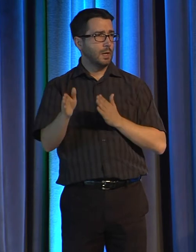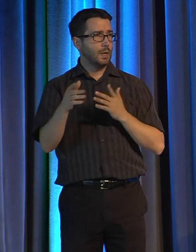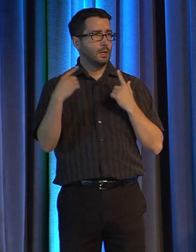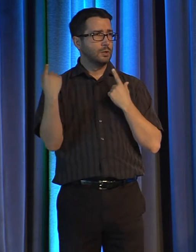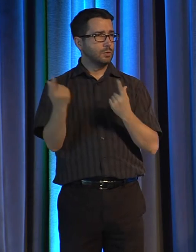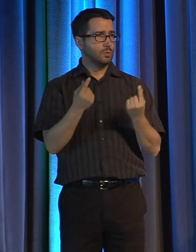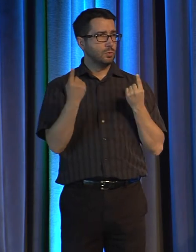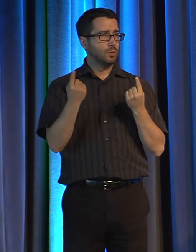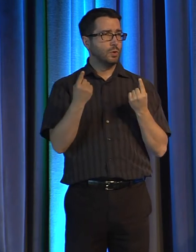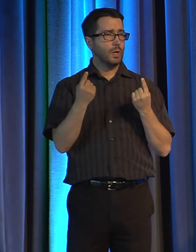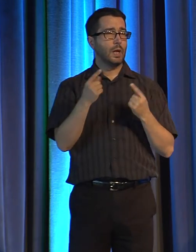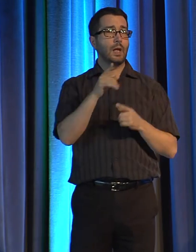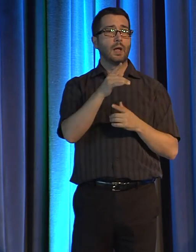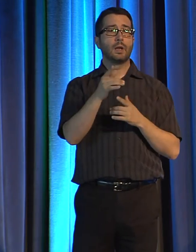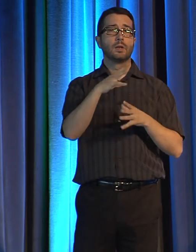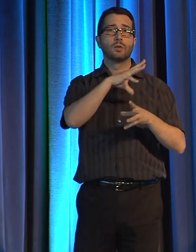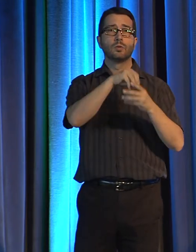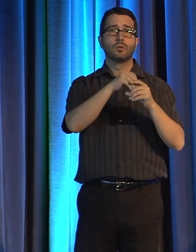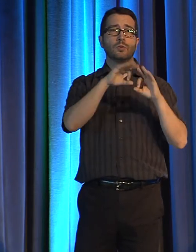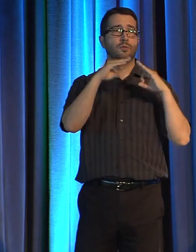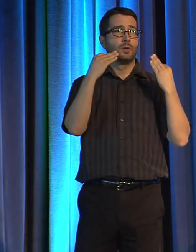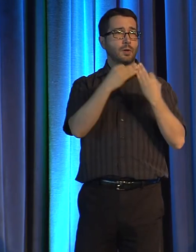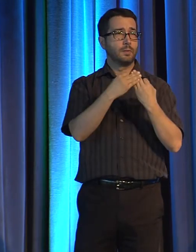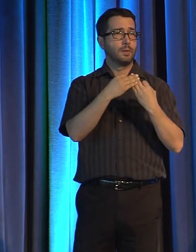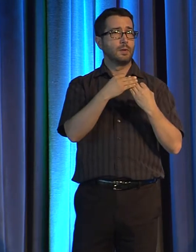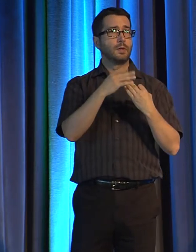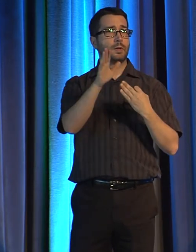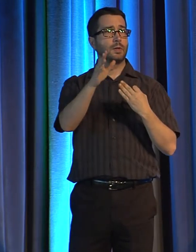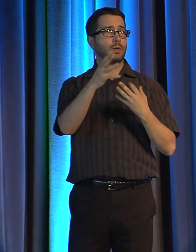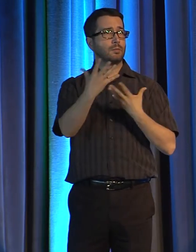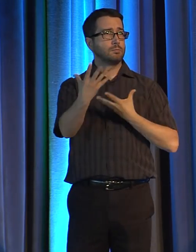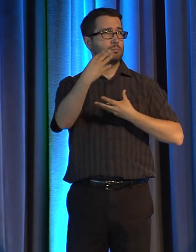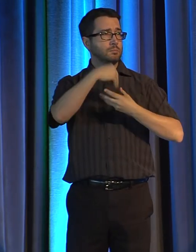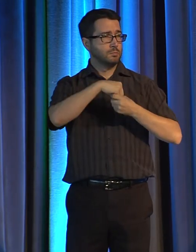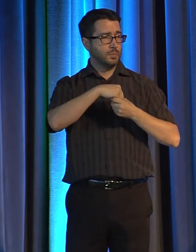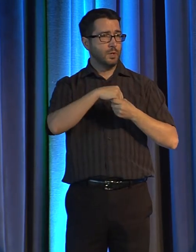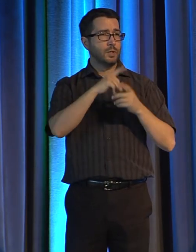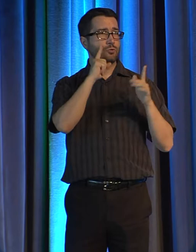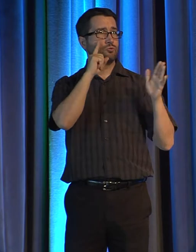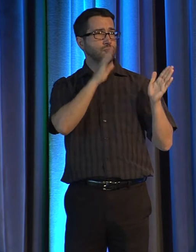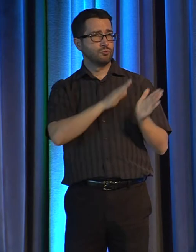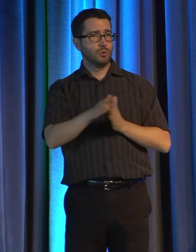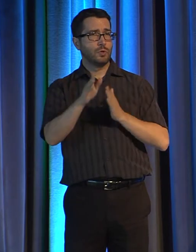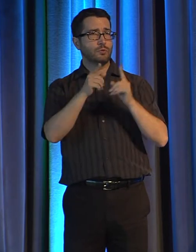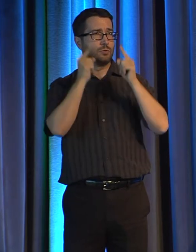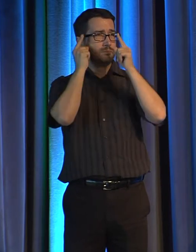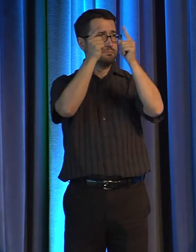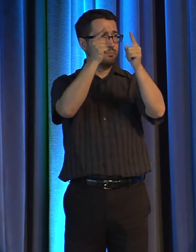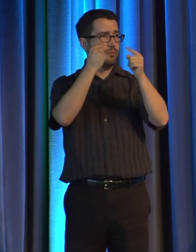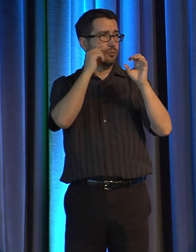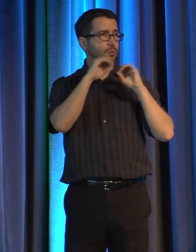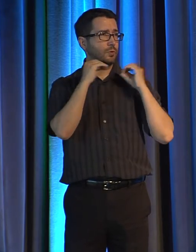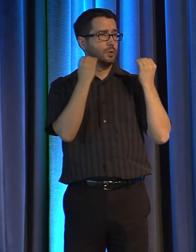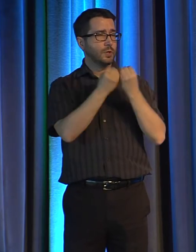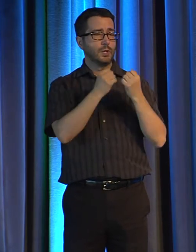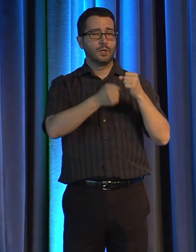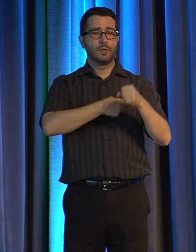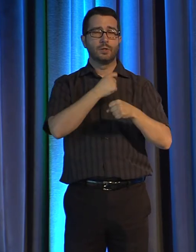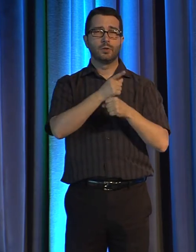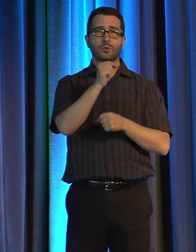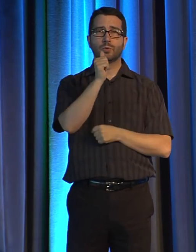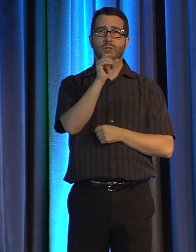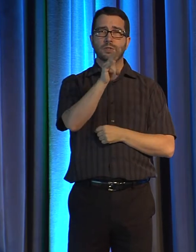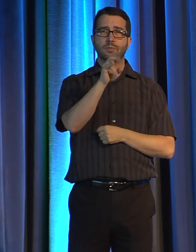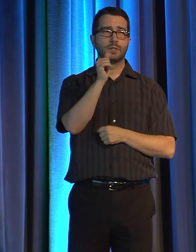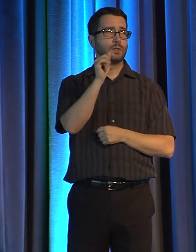community, patient, family, and stakeholder voices in the strategy and direction of the organization. In 2017-18,